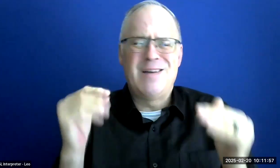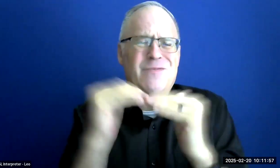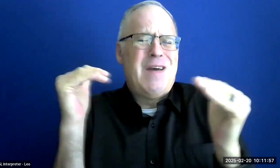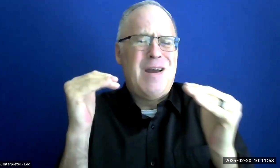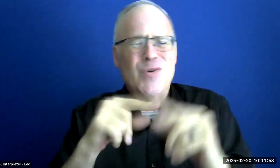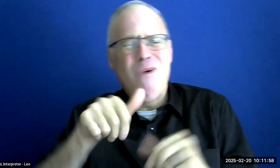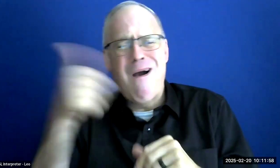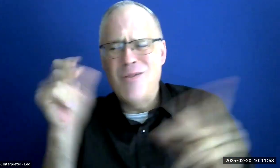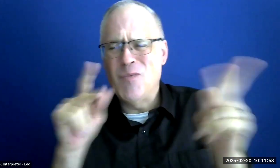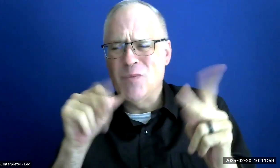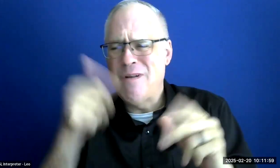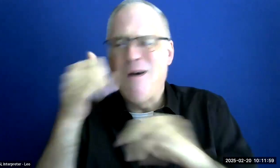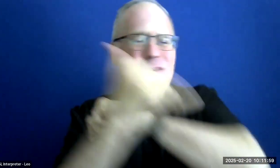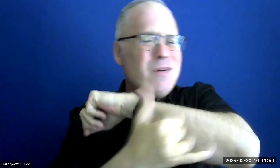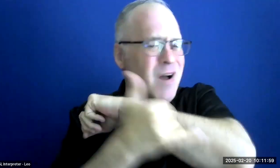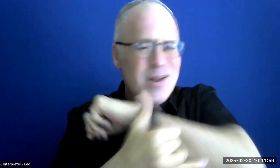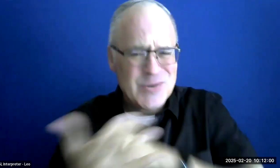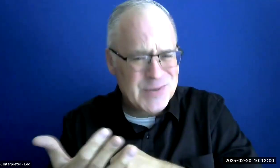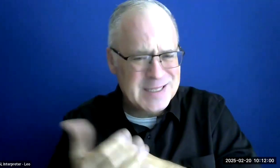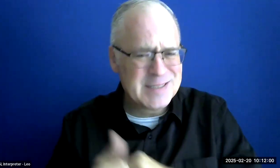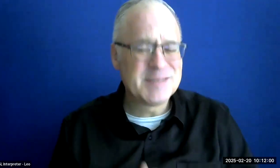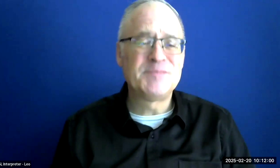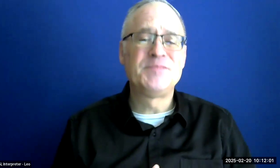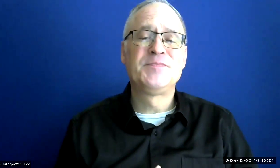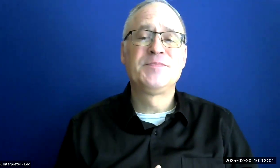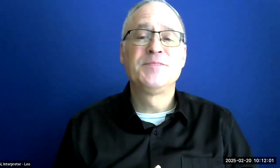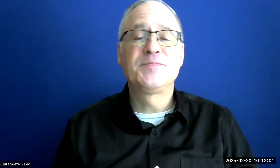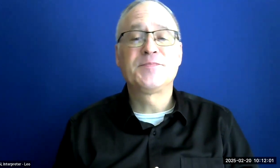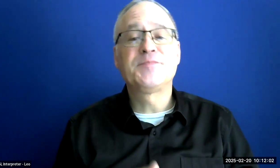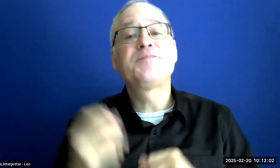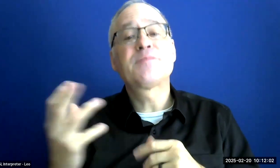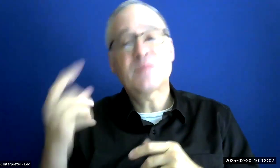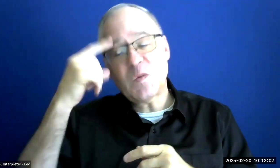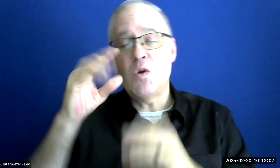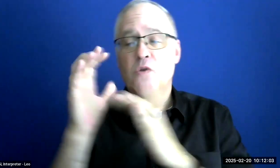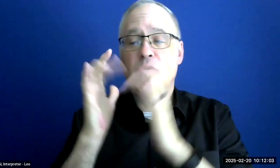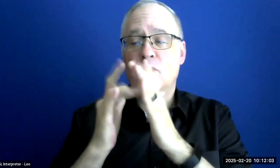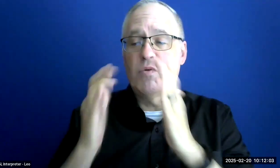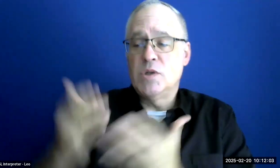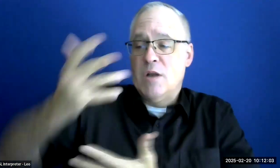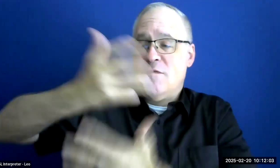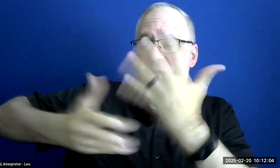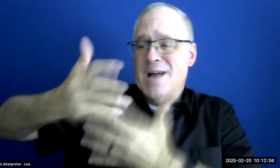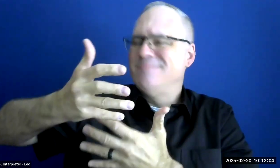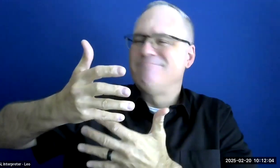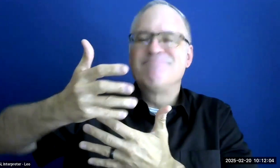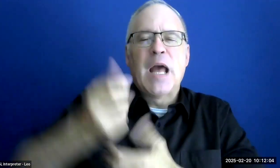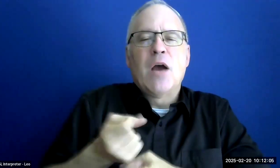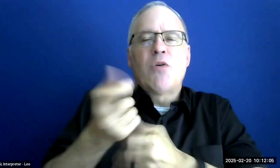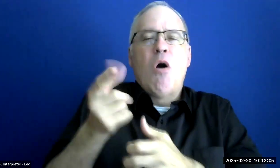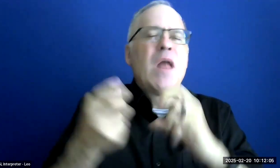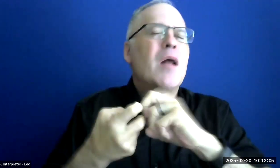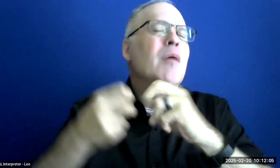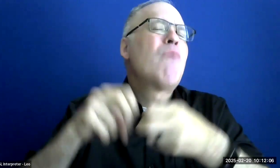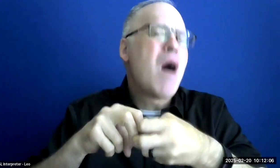equitable. Those inequalities are also a problem for Christian fellowship. We believe that all Christians are